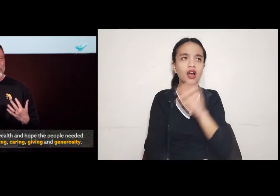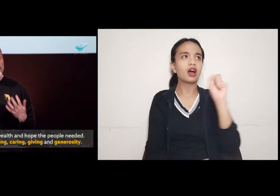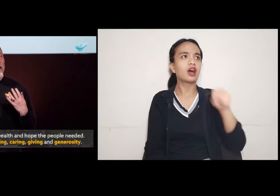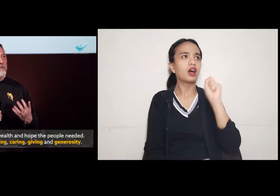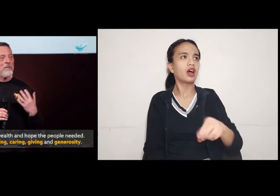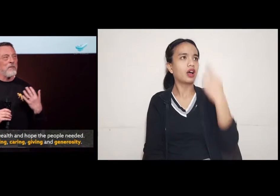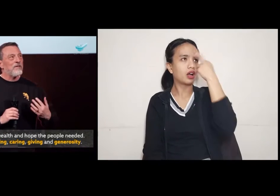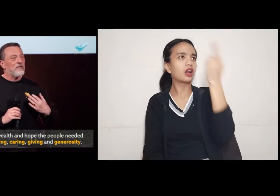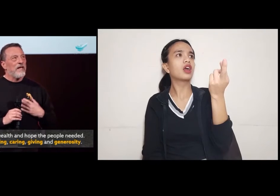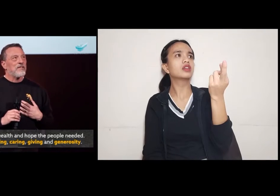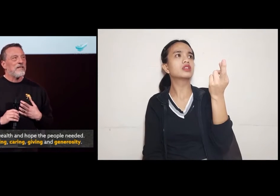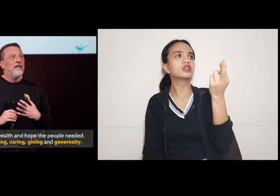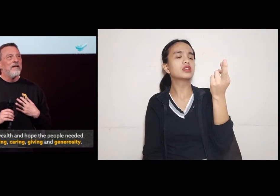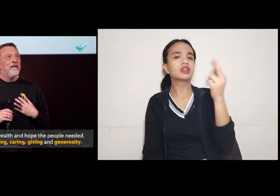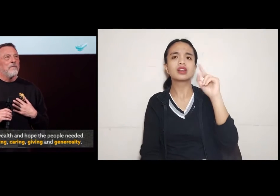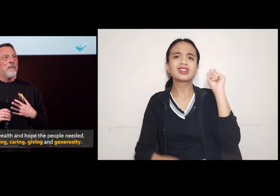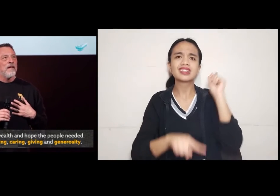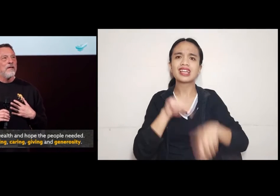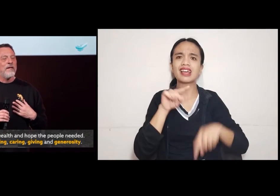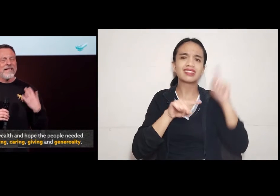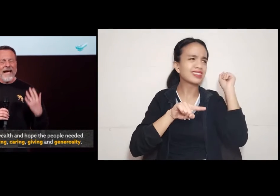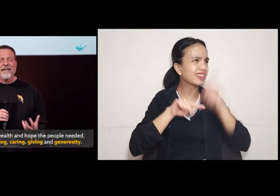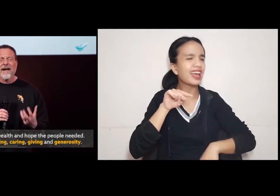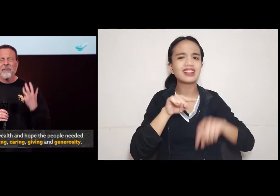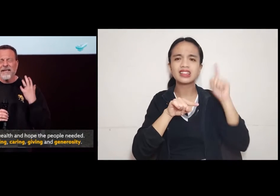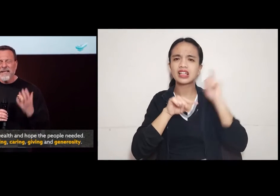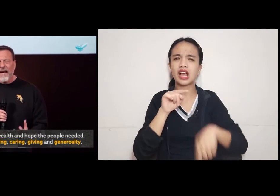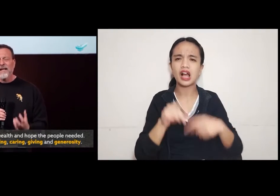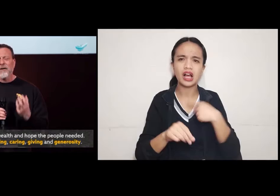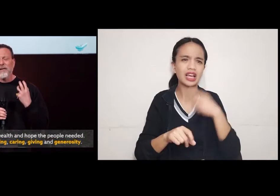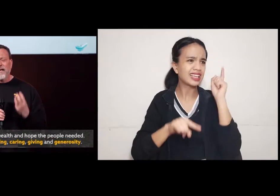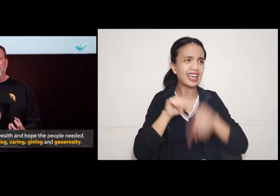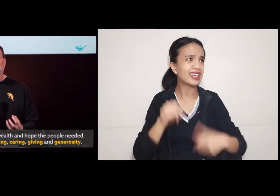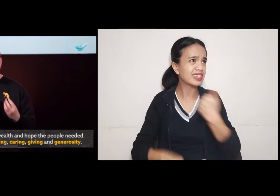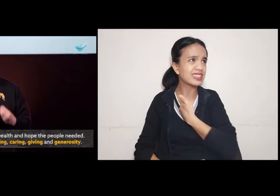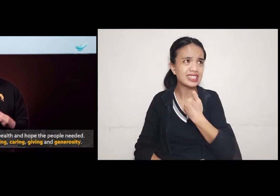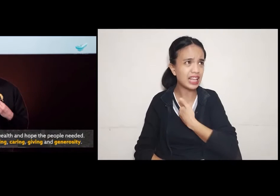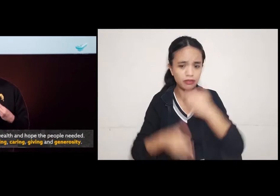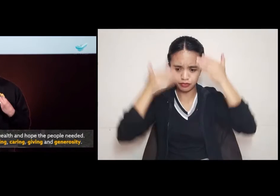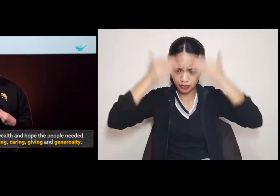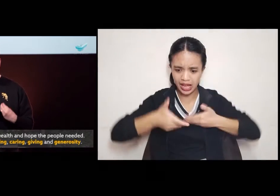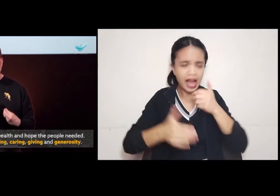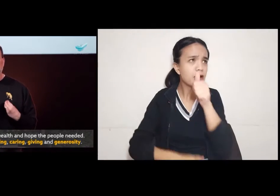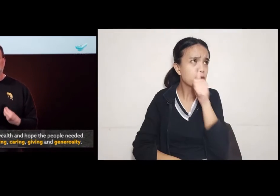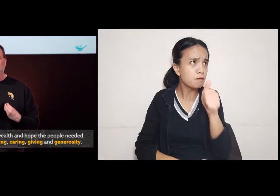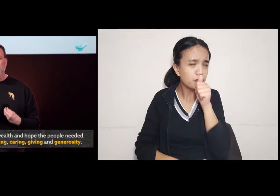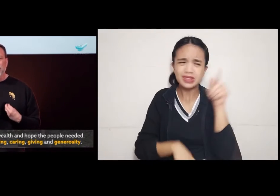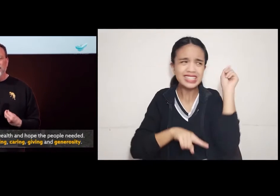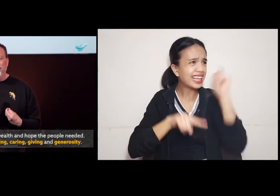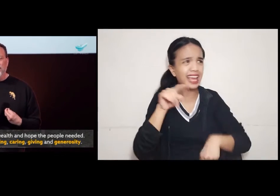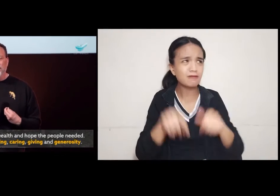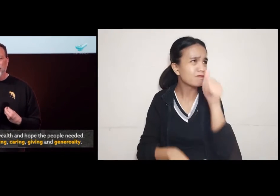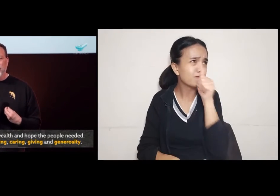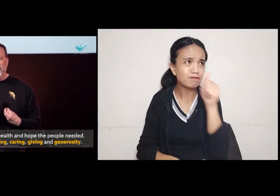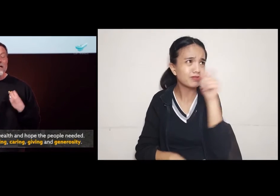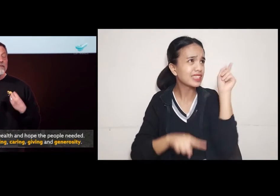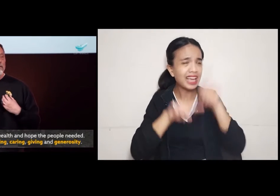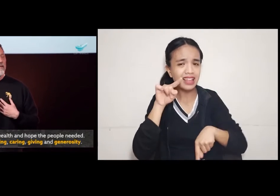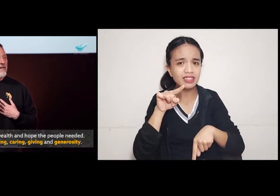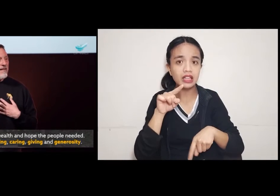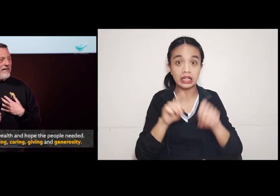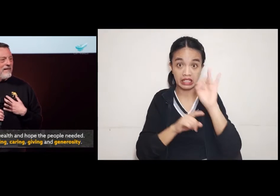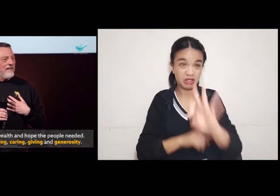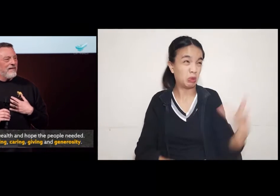4 lepers who came to the realization, we cannot keep this to ourselves.